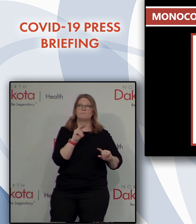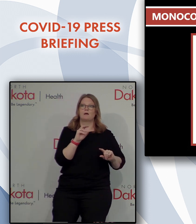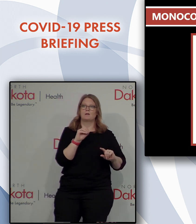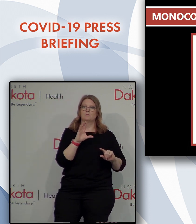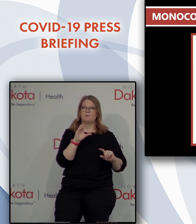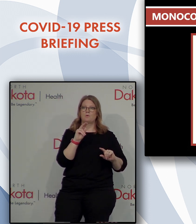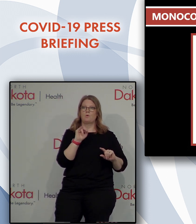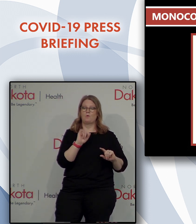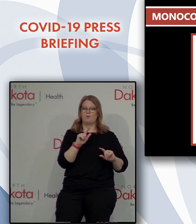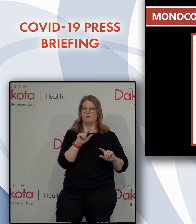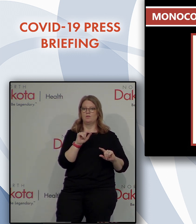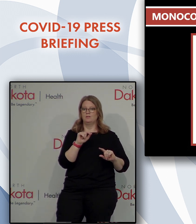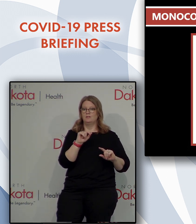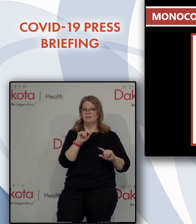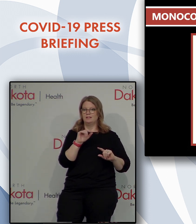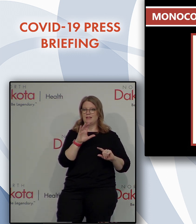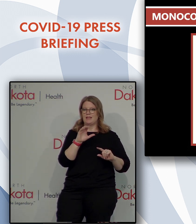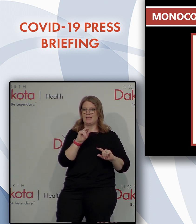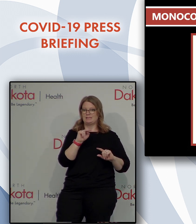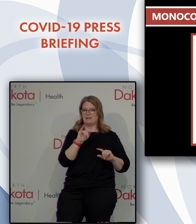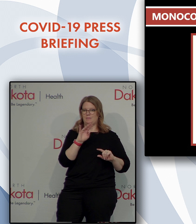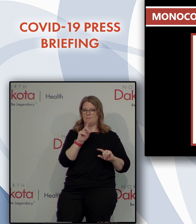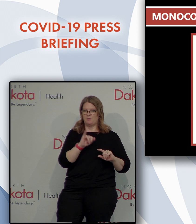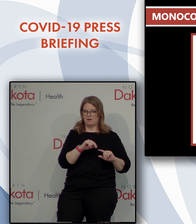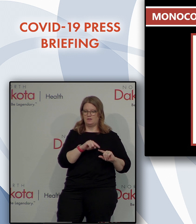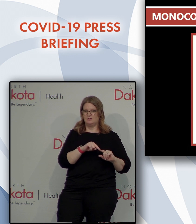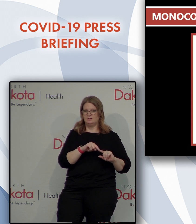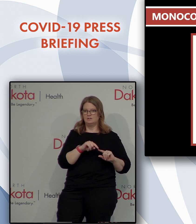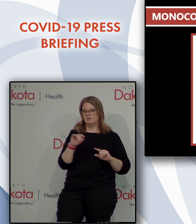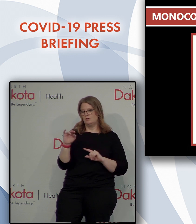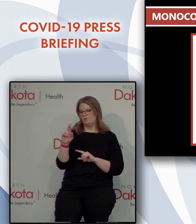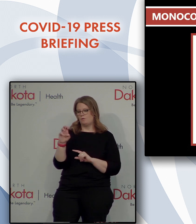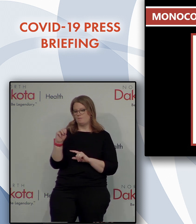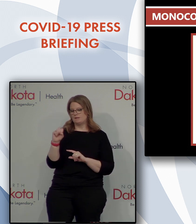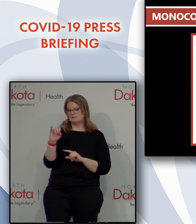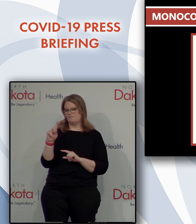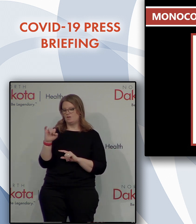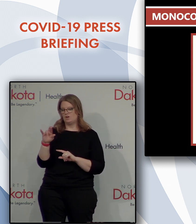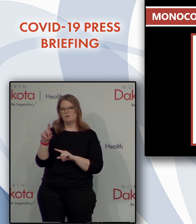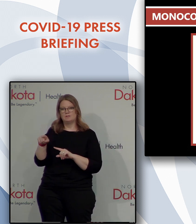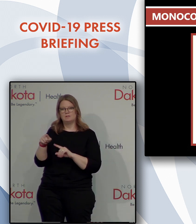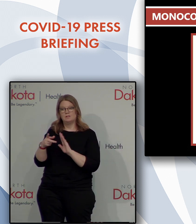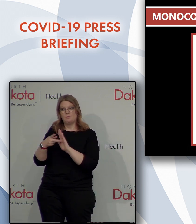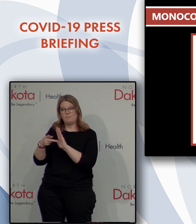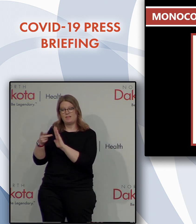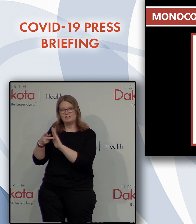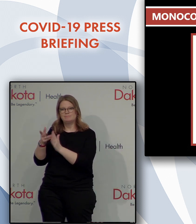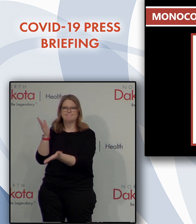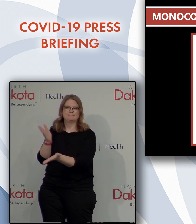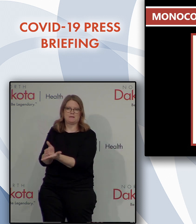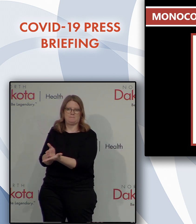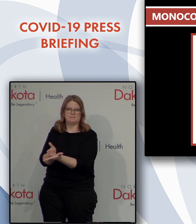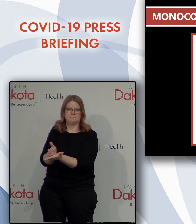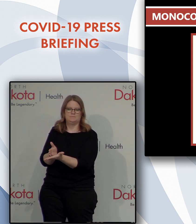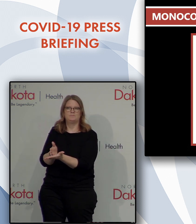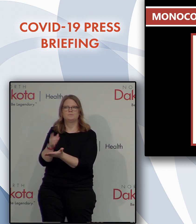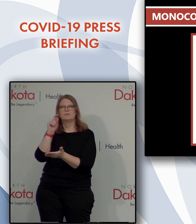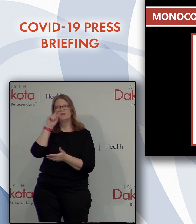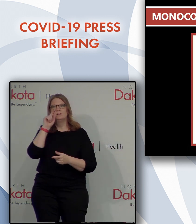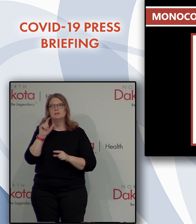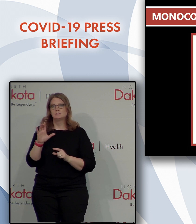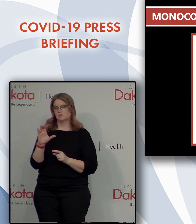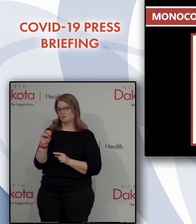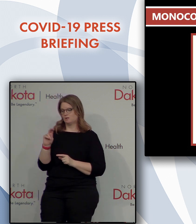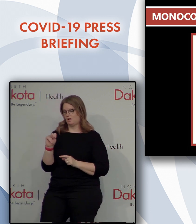discussed, remdesivir works to end the replication process of the virus, but in a different way.